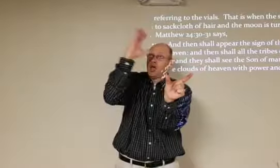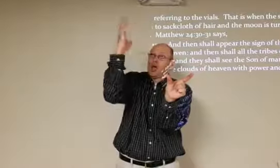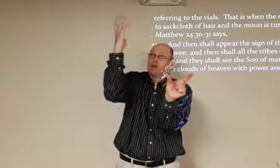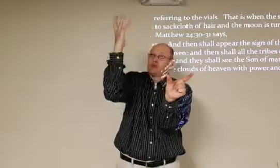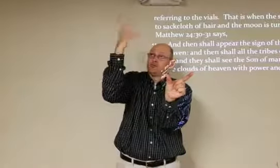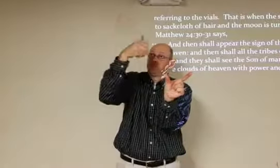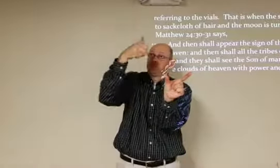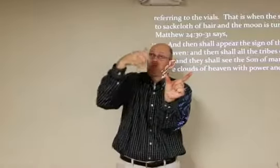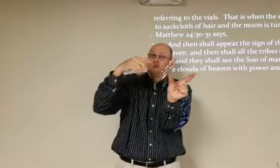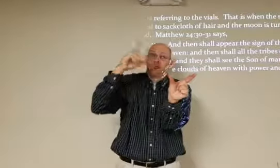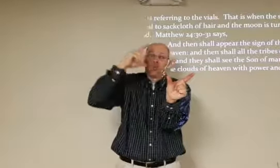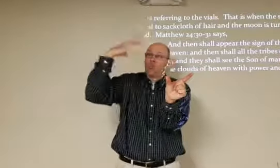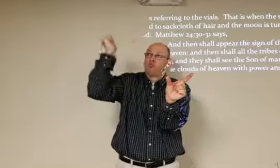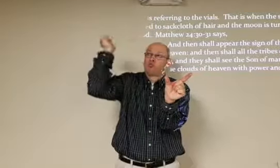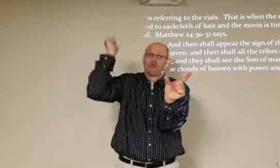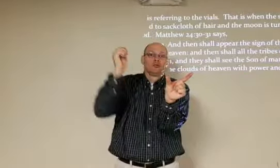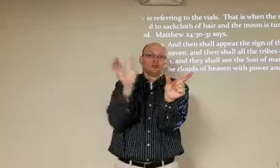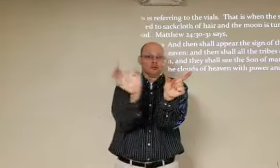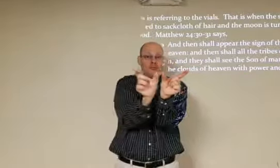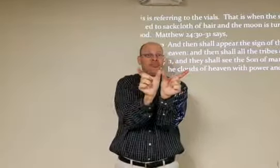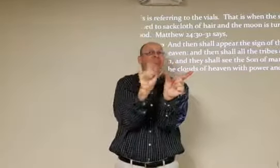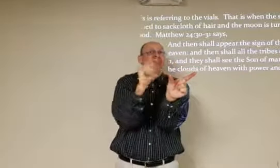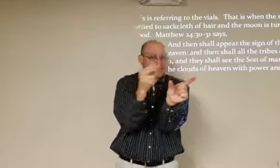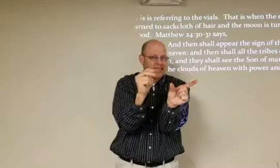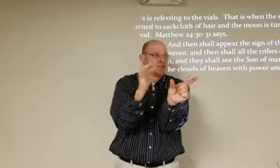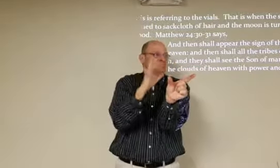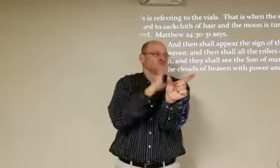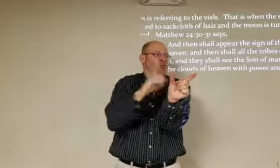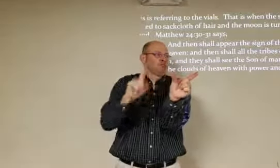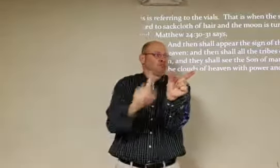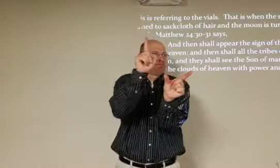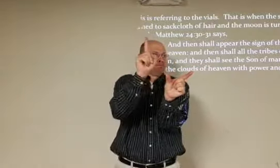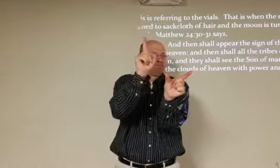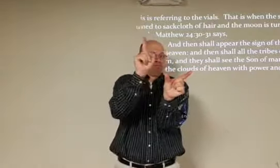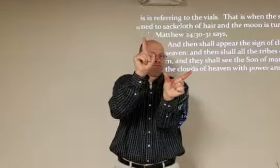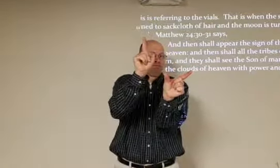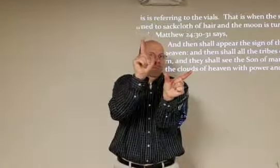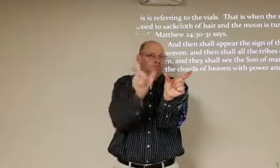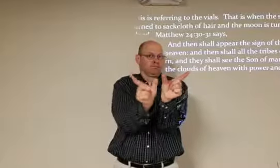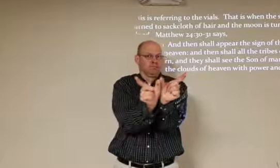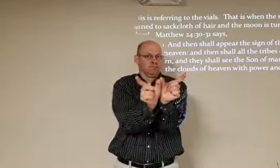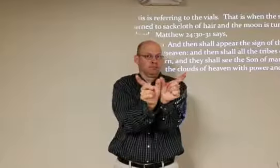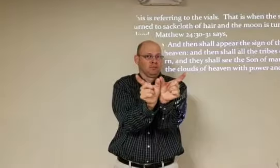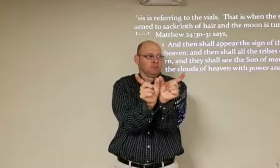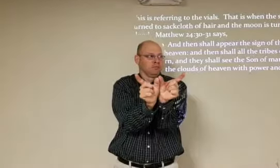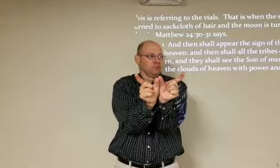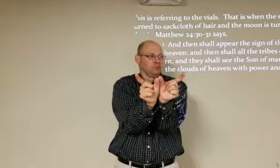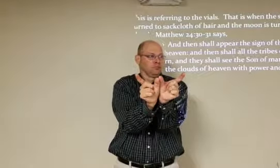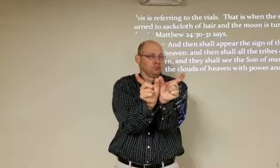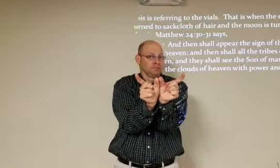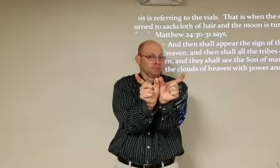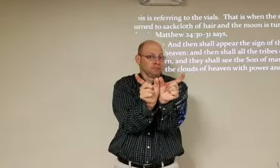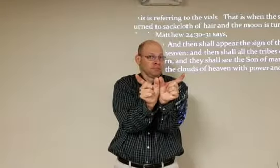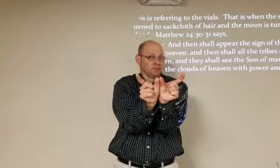middle time. The sun turns dark. Moon doesn't shine. Then Jesus Christ appearing. In that